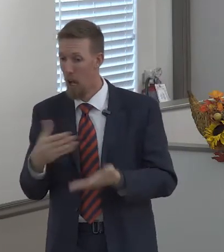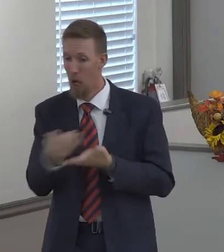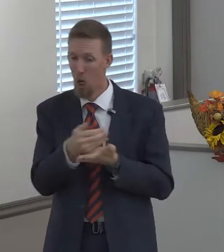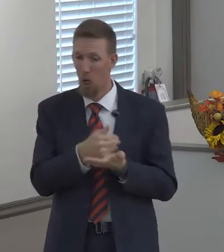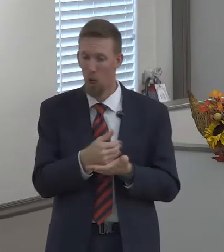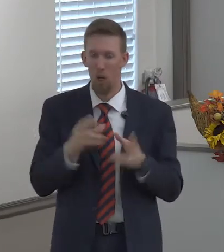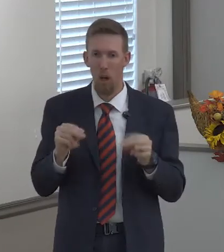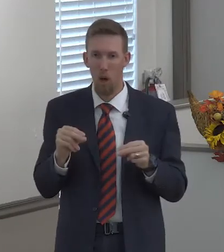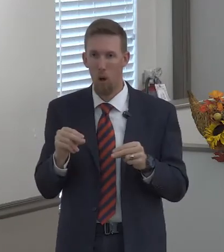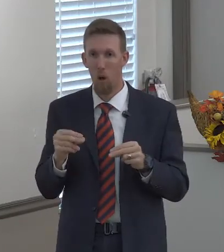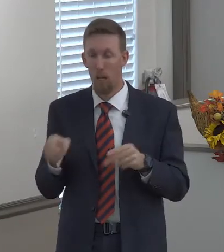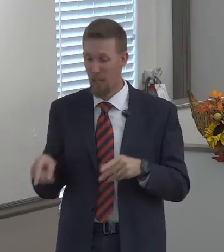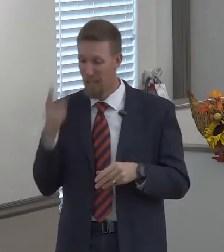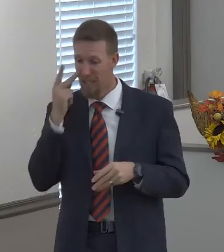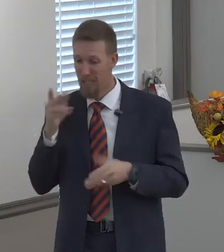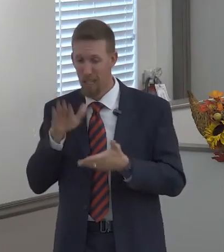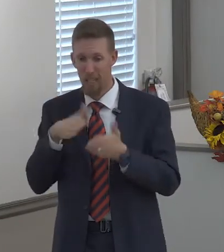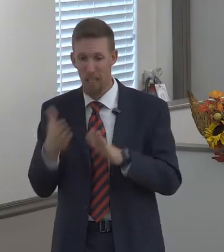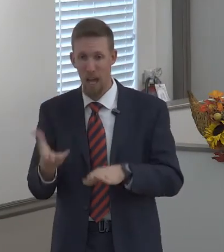I tell you, I was so proud to hear that.